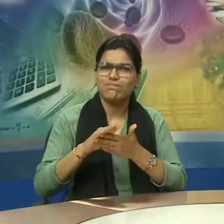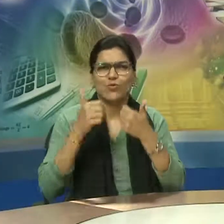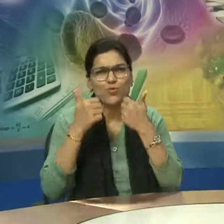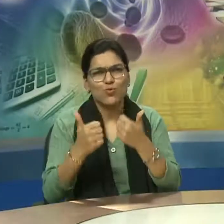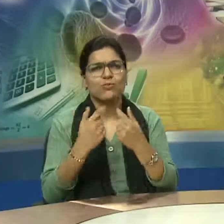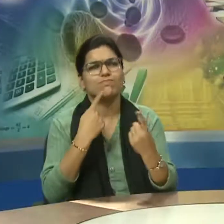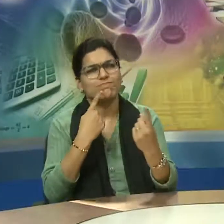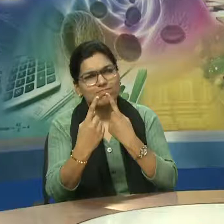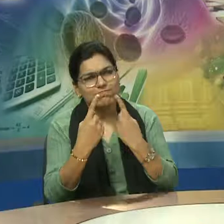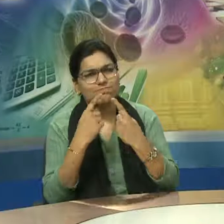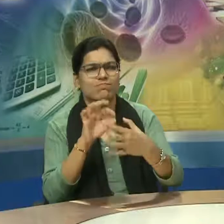Innocent.